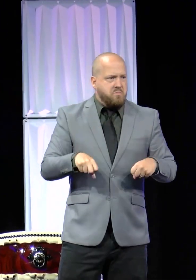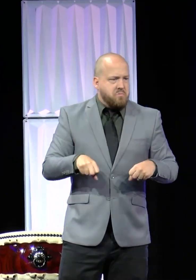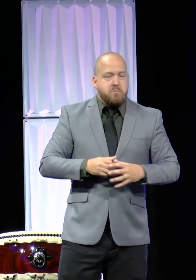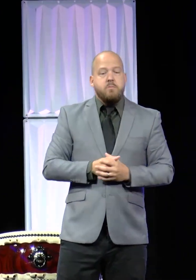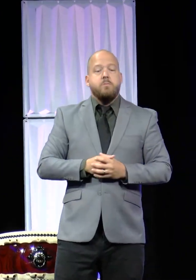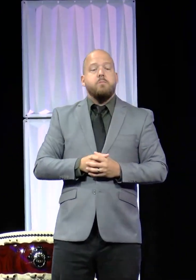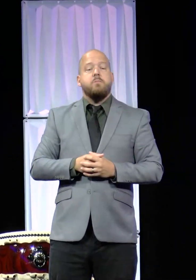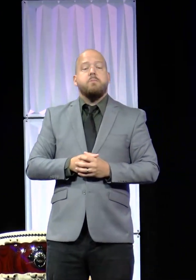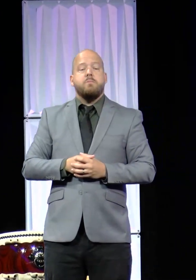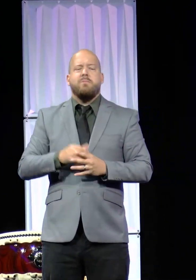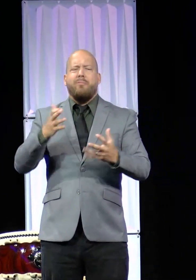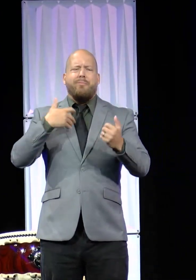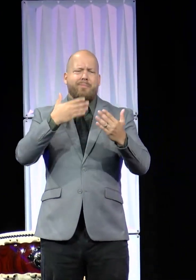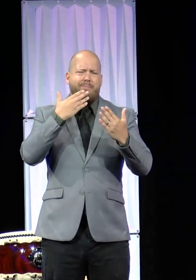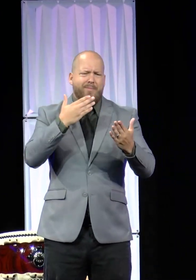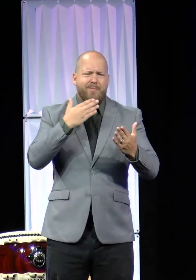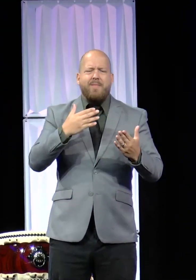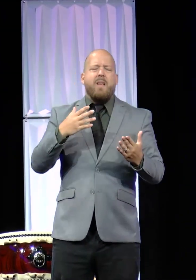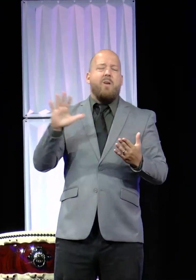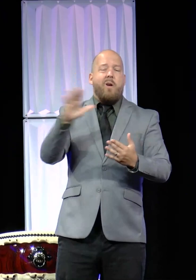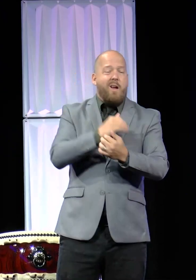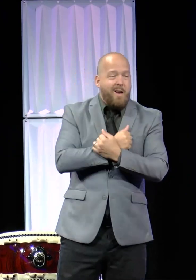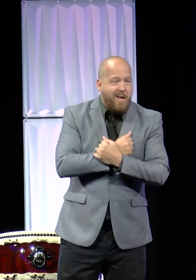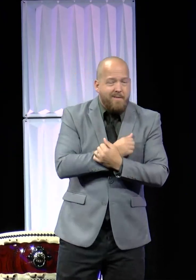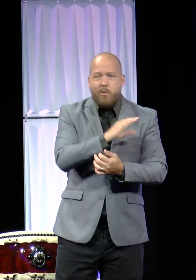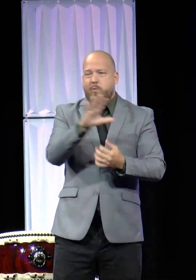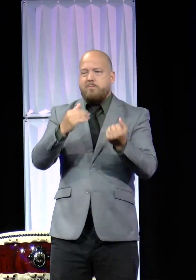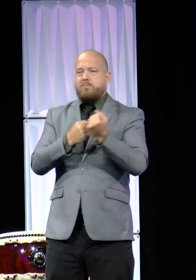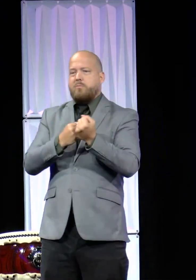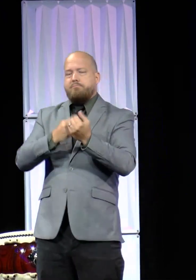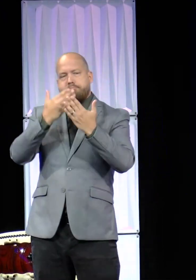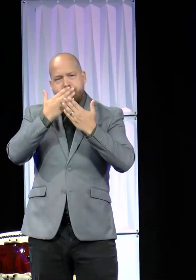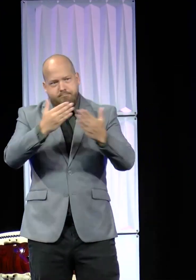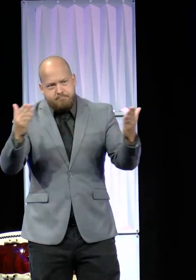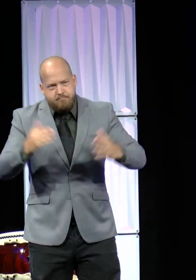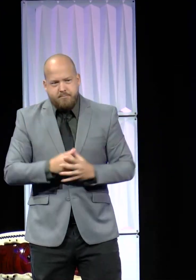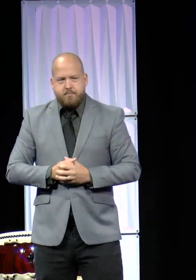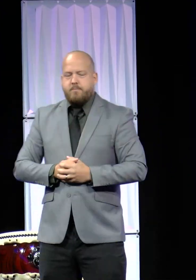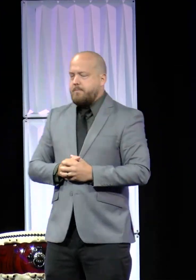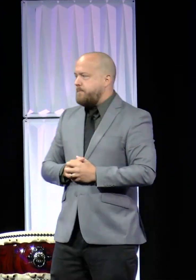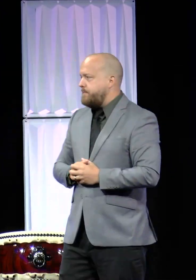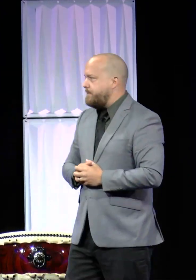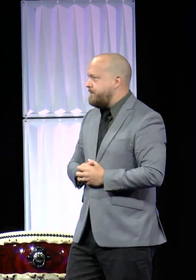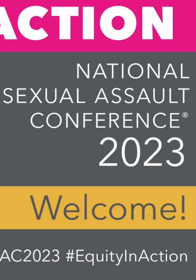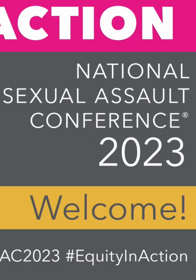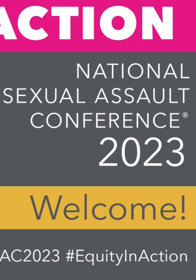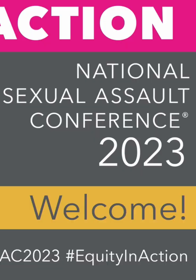your love and support. Thank you. Thank you. You're amazing.